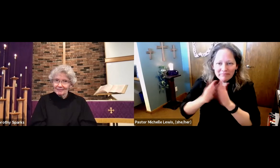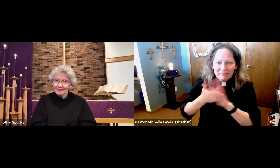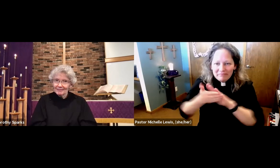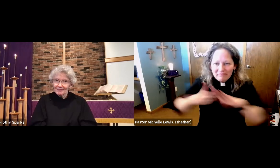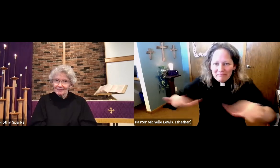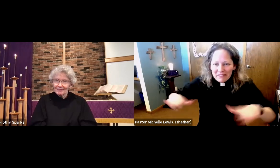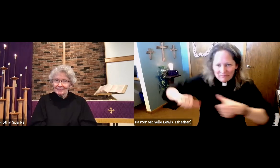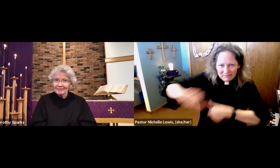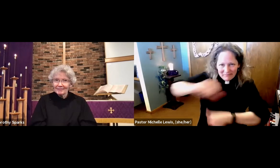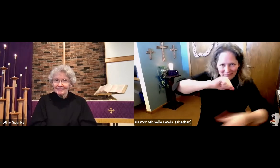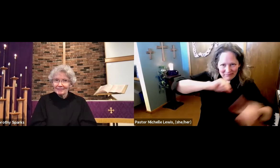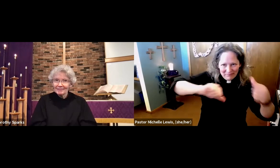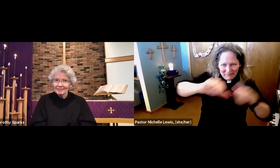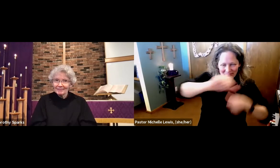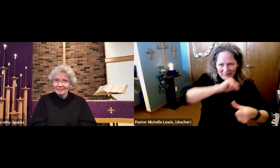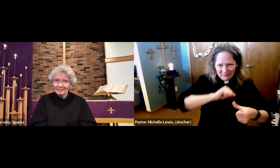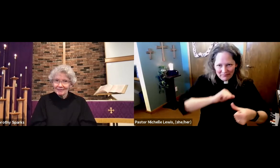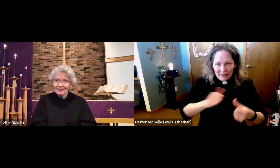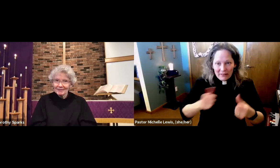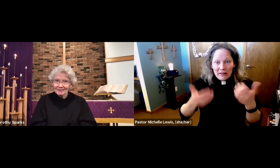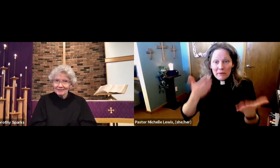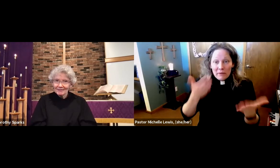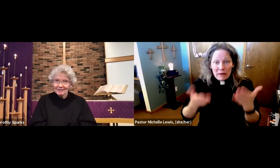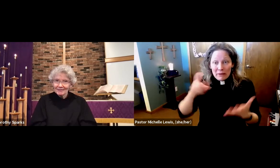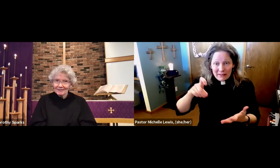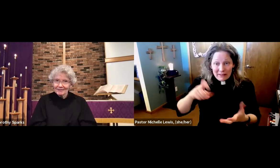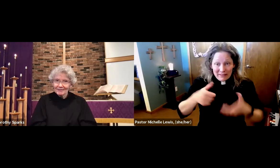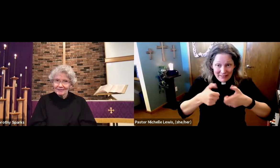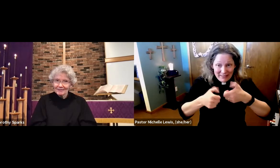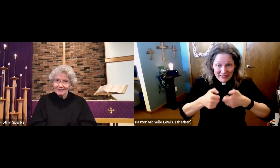Now please share a sign of peace with one another.